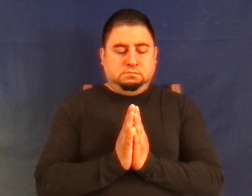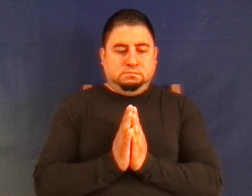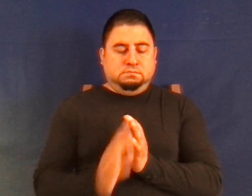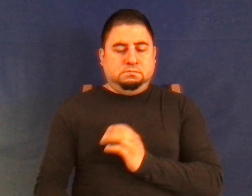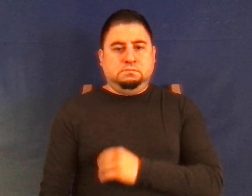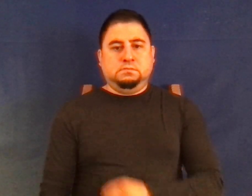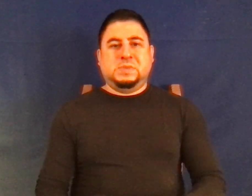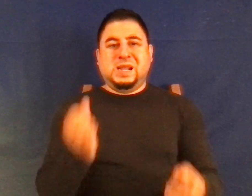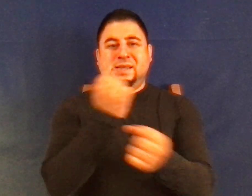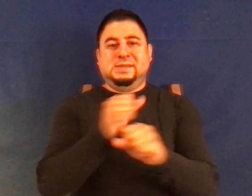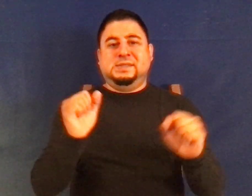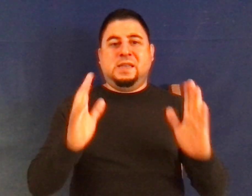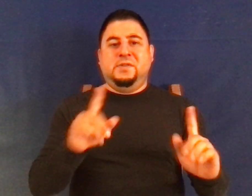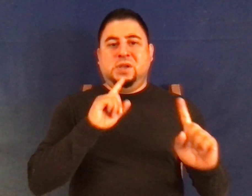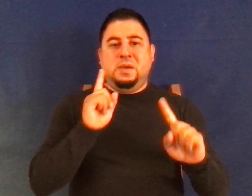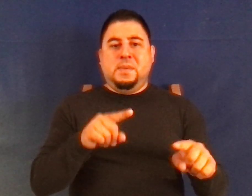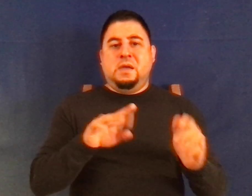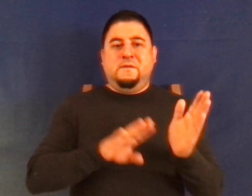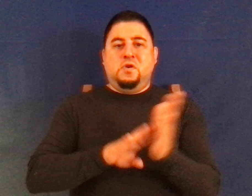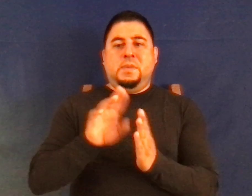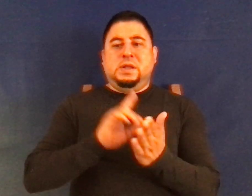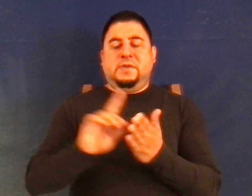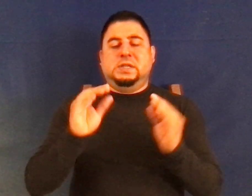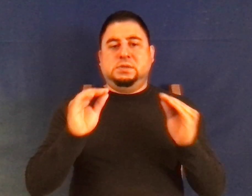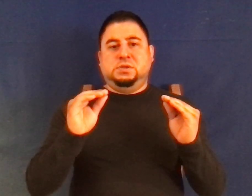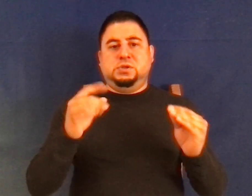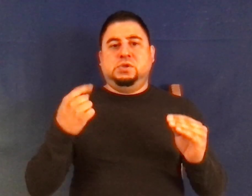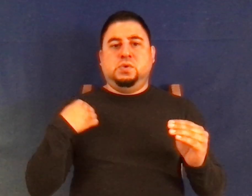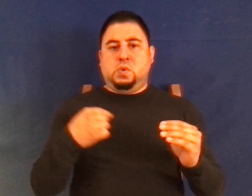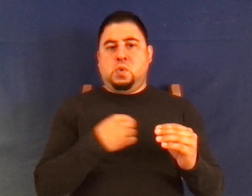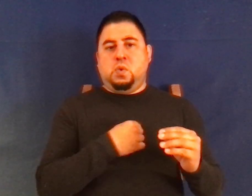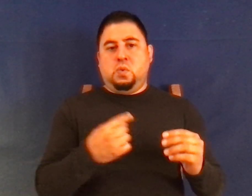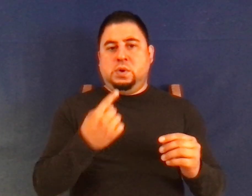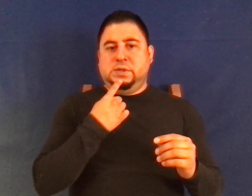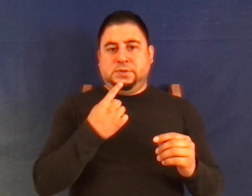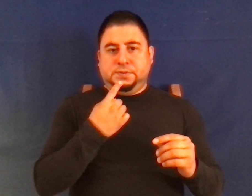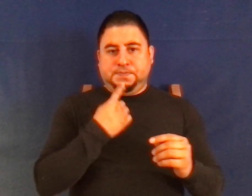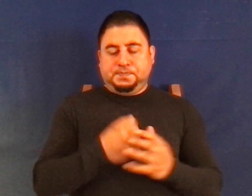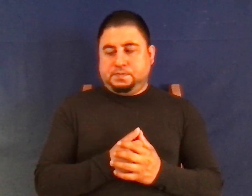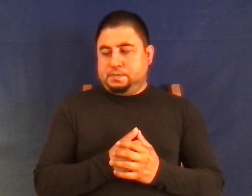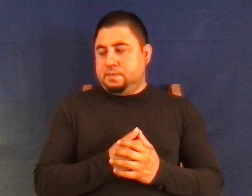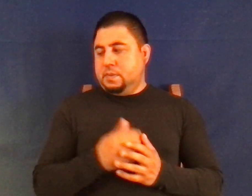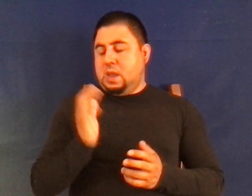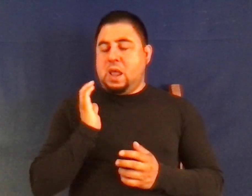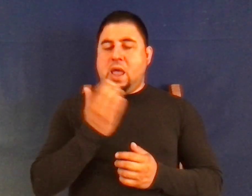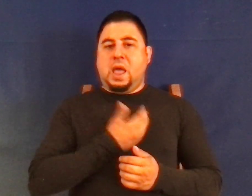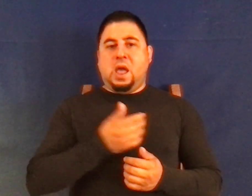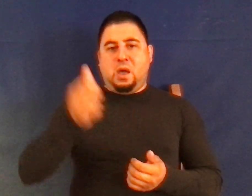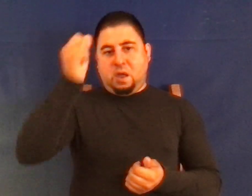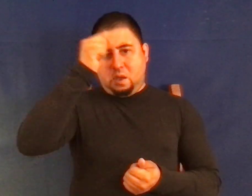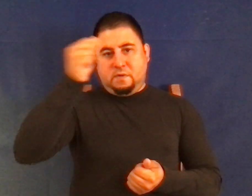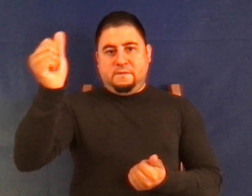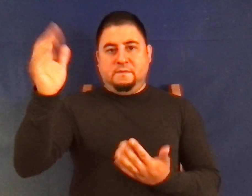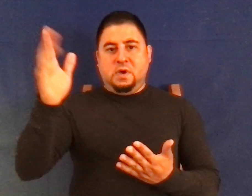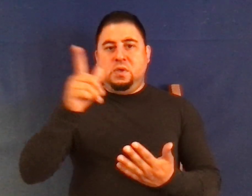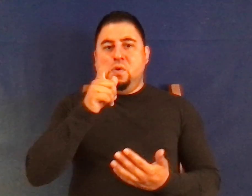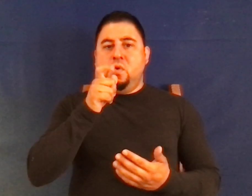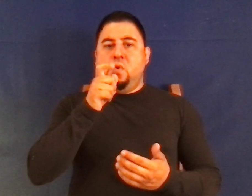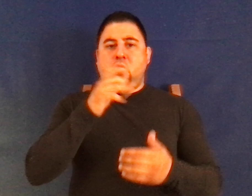At the Savior's command, informed by his divine teaching, we dare to say, Our Father, who art